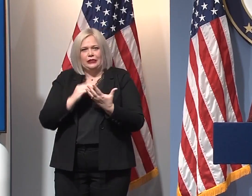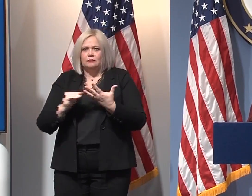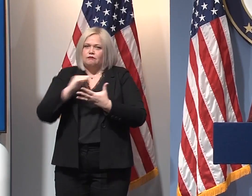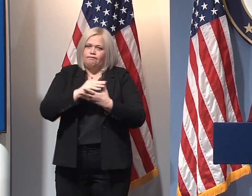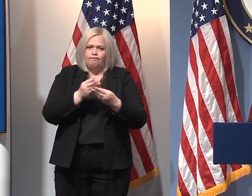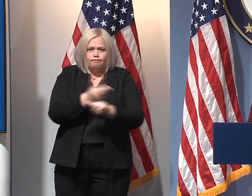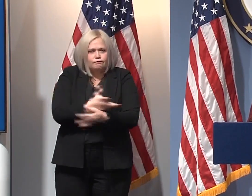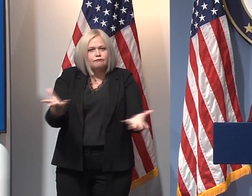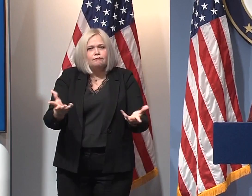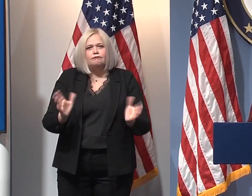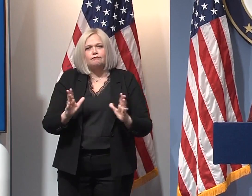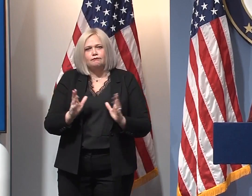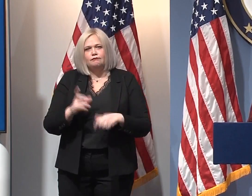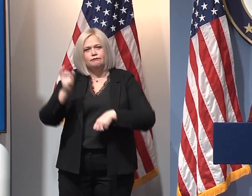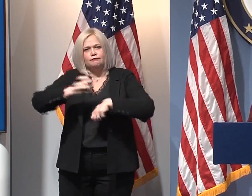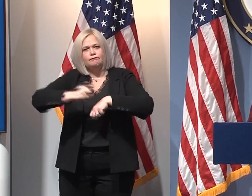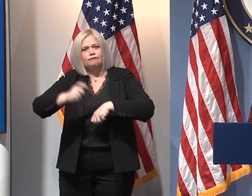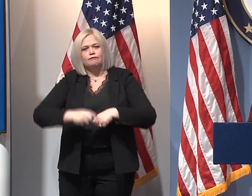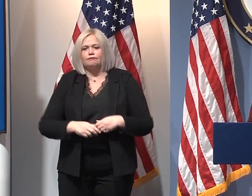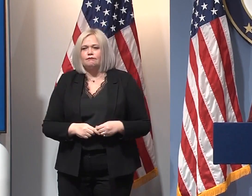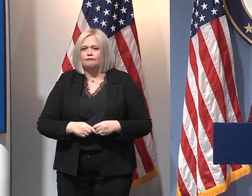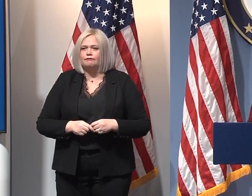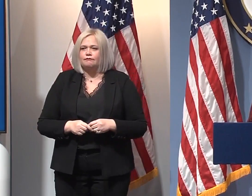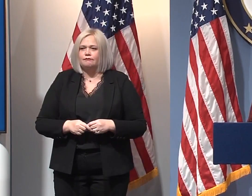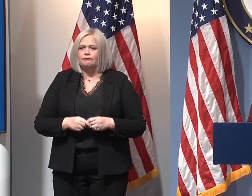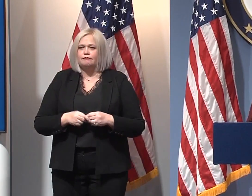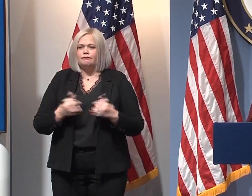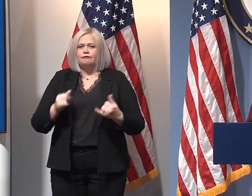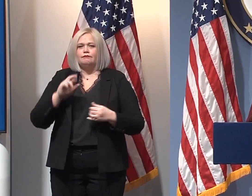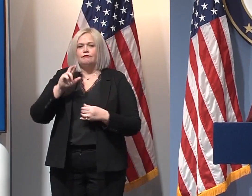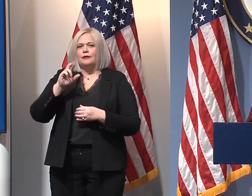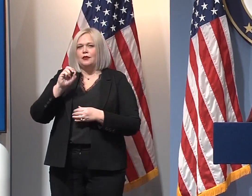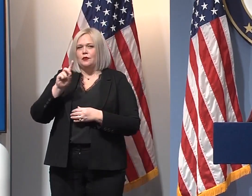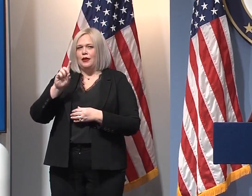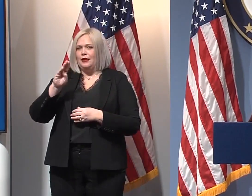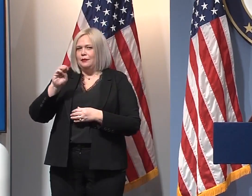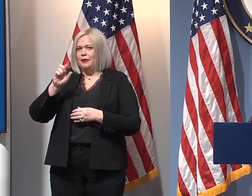All right, a couple more questions. We'll turn it over to Rod Maloney with WDIV.